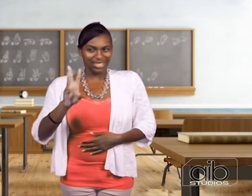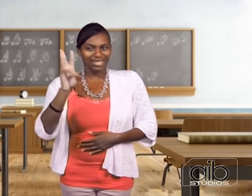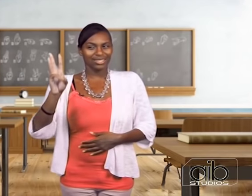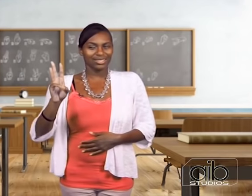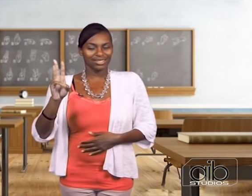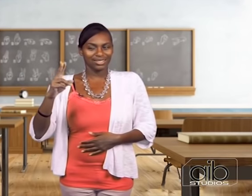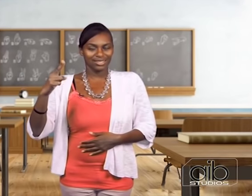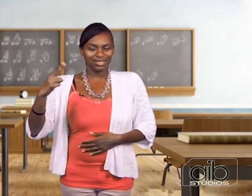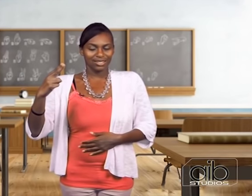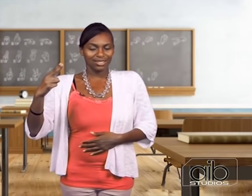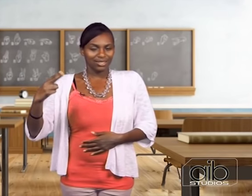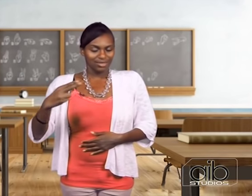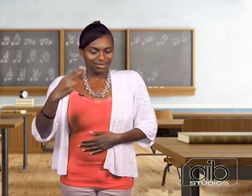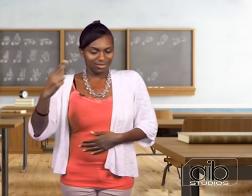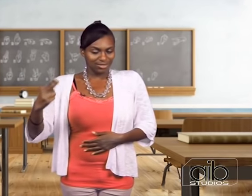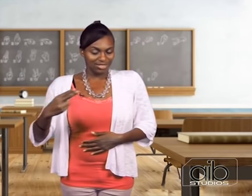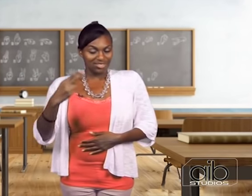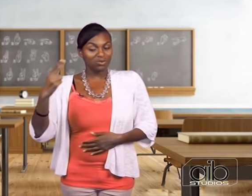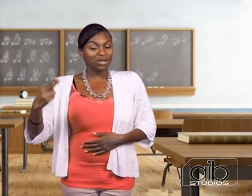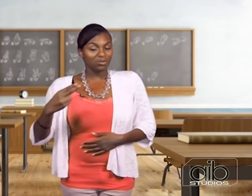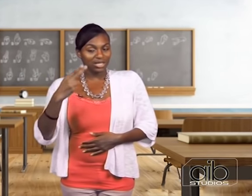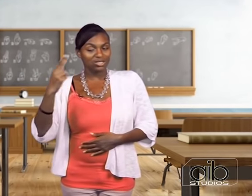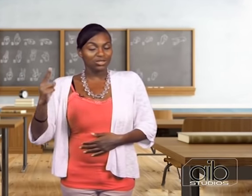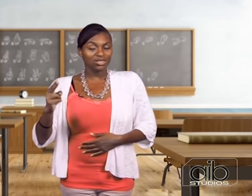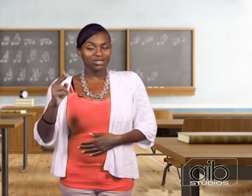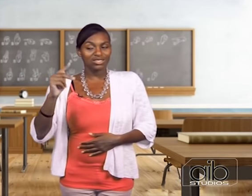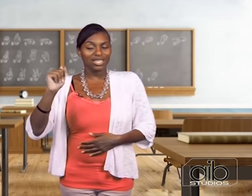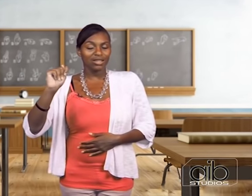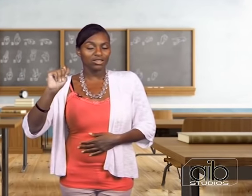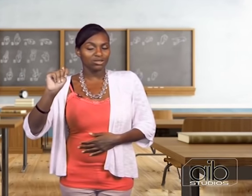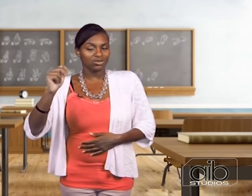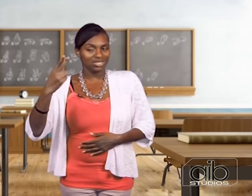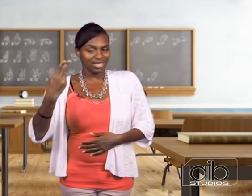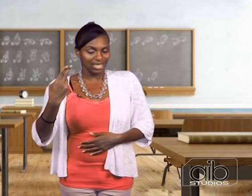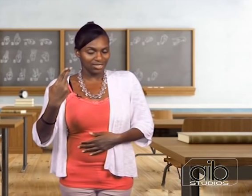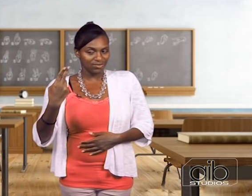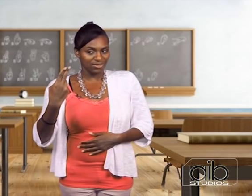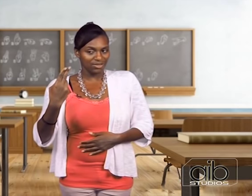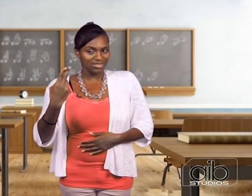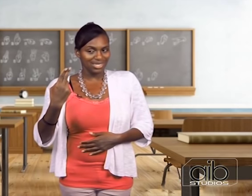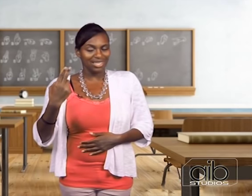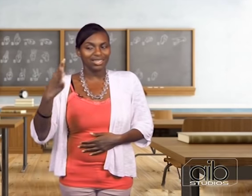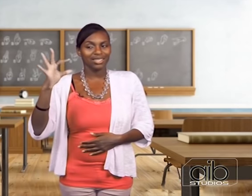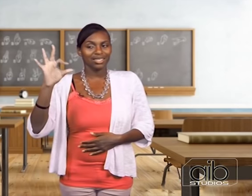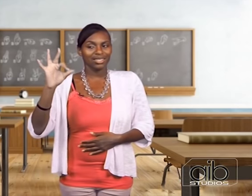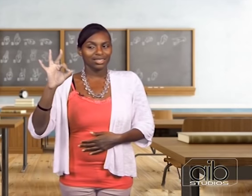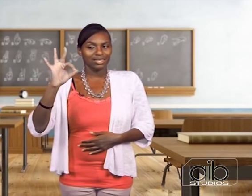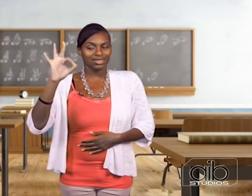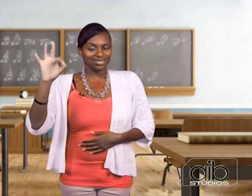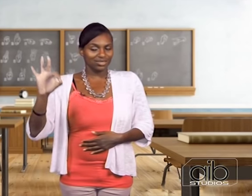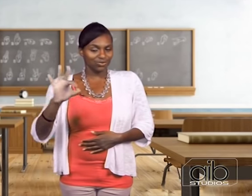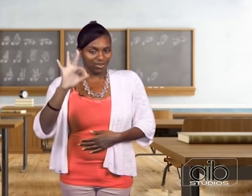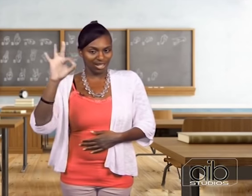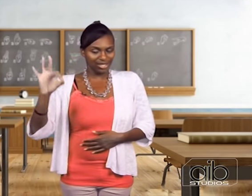Wednesday. This is one way of doing Thursday, or you can do TH for Thursday. This is